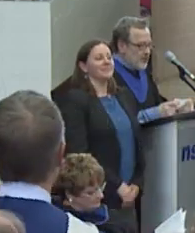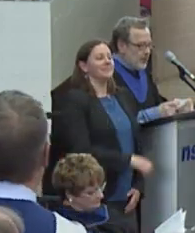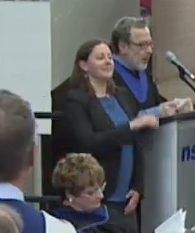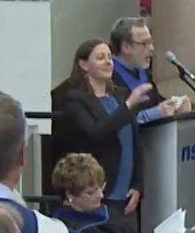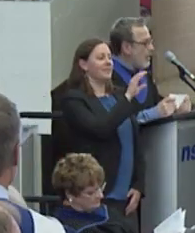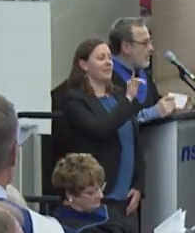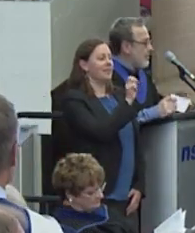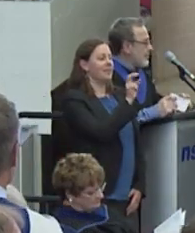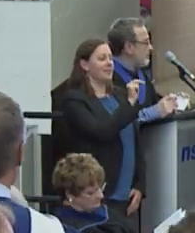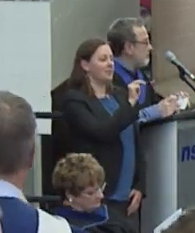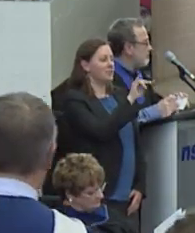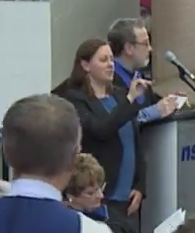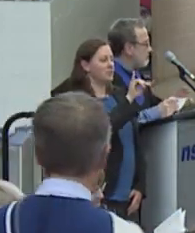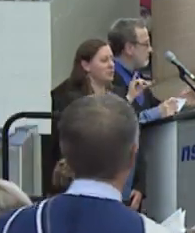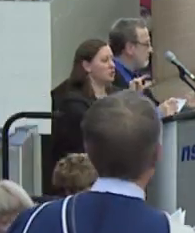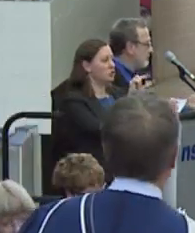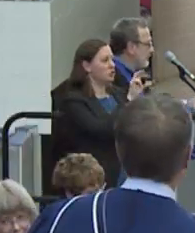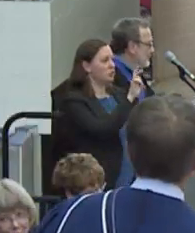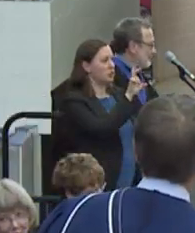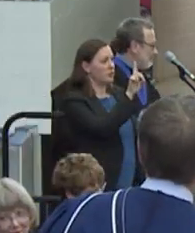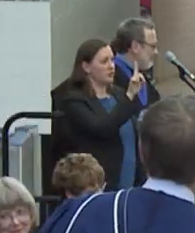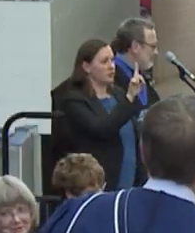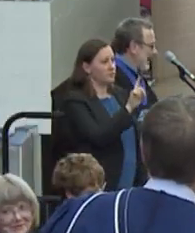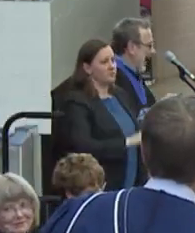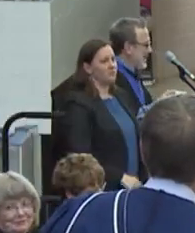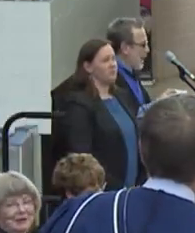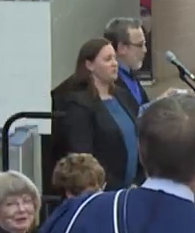Kaylin Gerard.